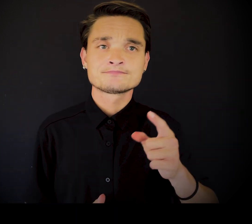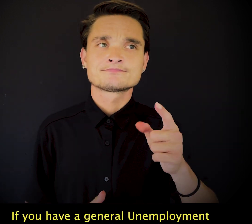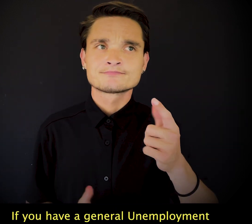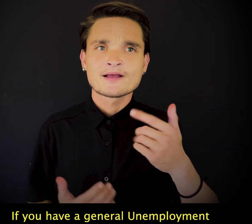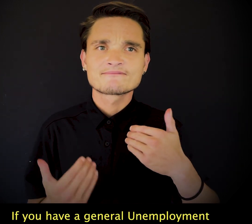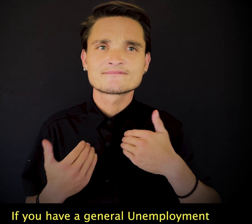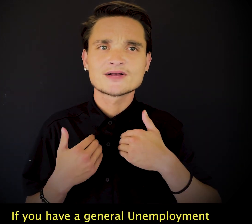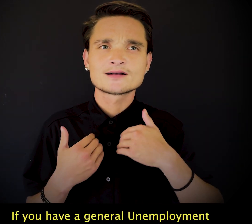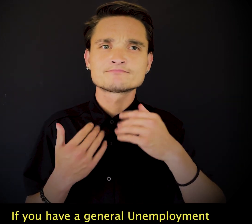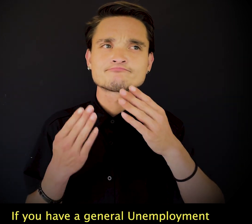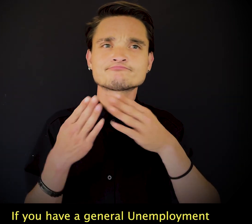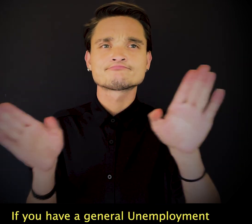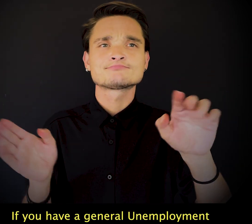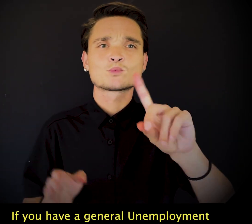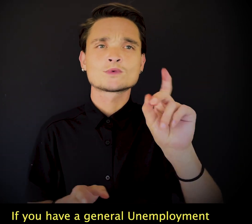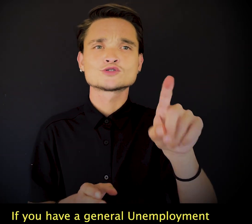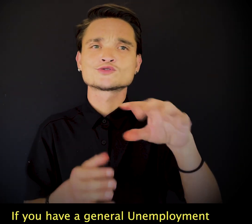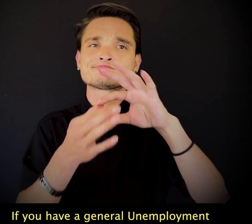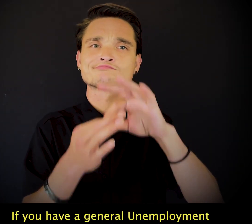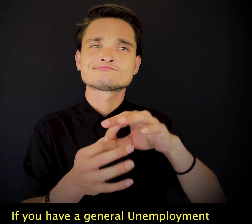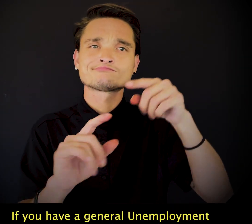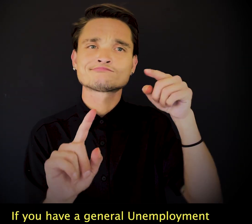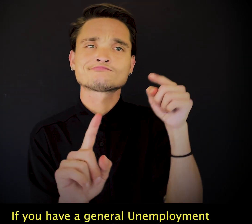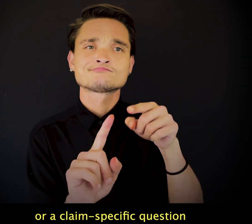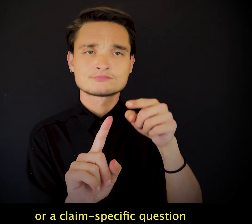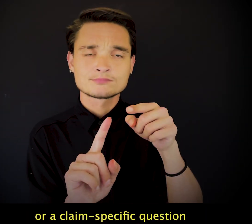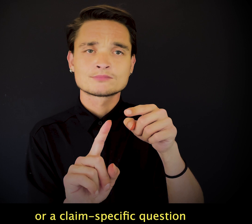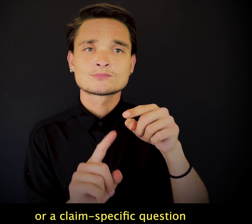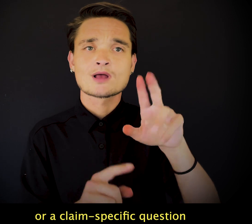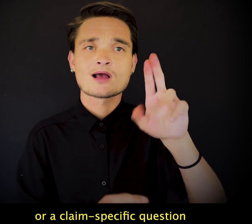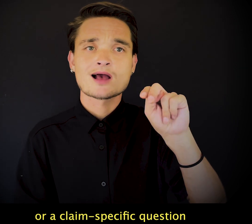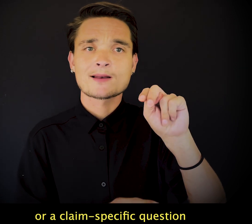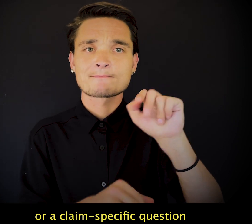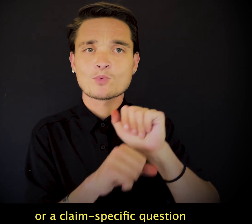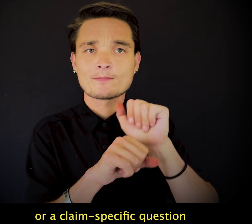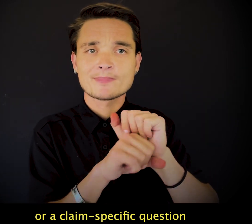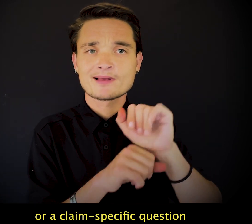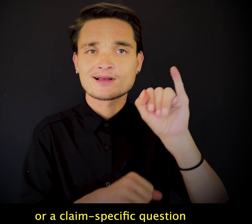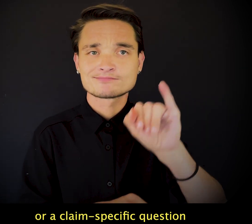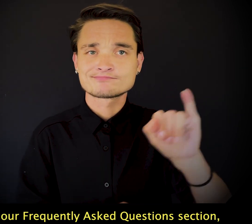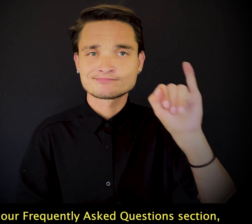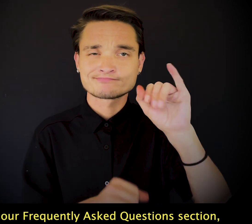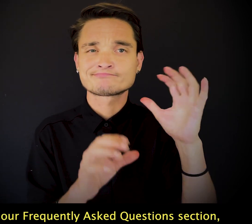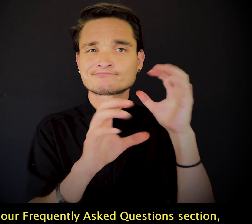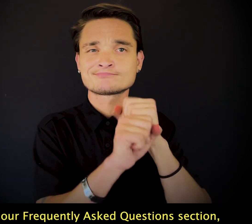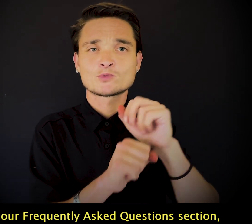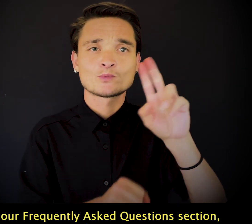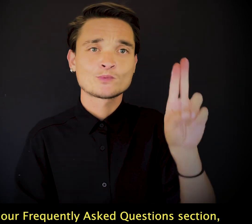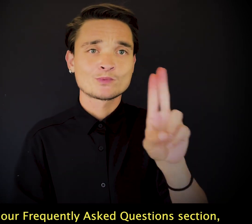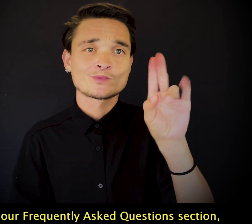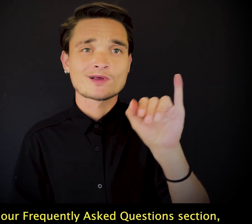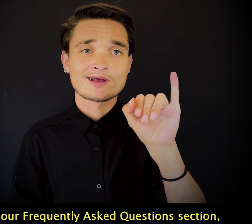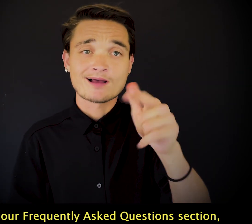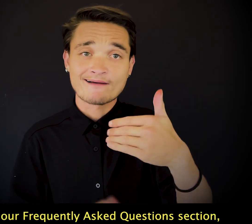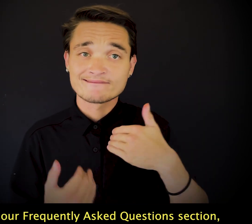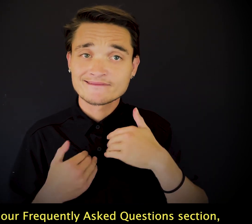If you have a general unemployment insurance UI question or a claim-specific question not answered in our frequently asked questions section, you may